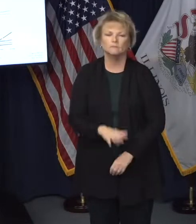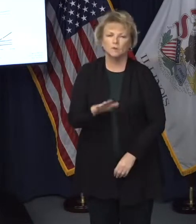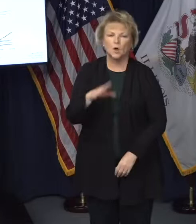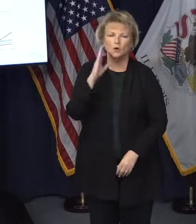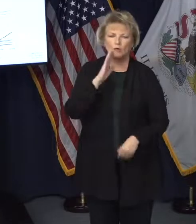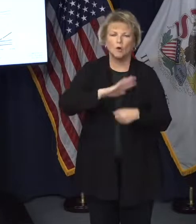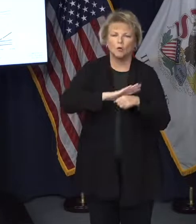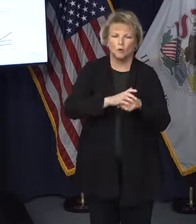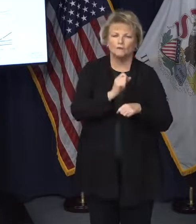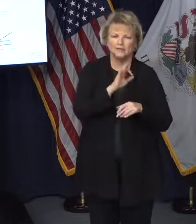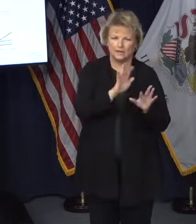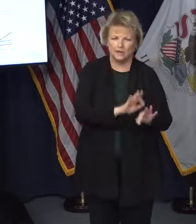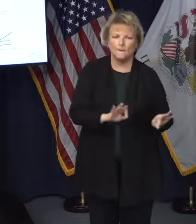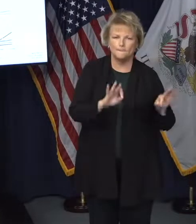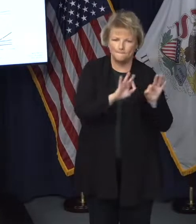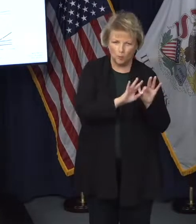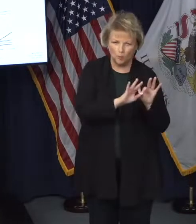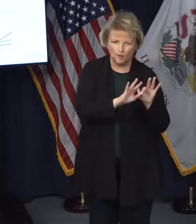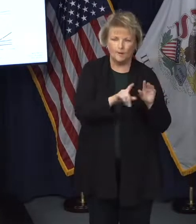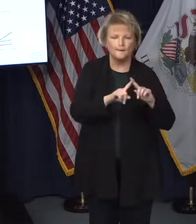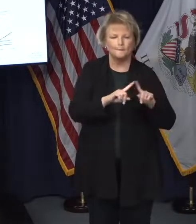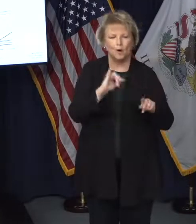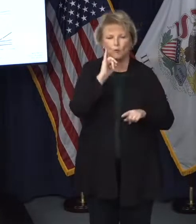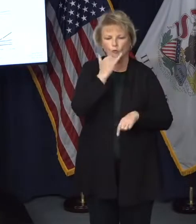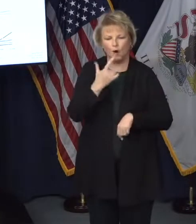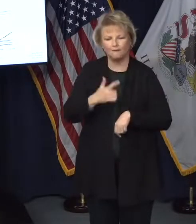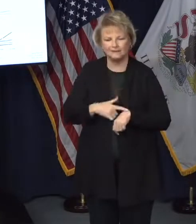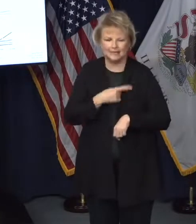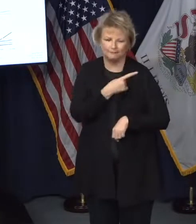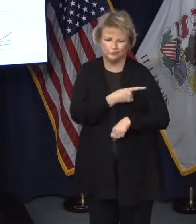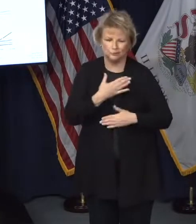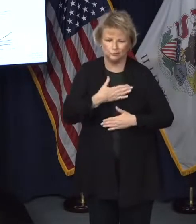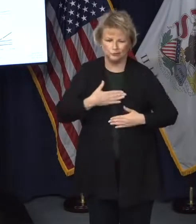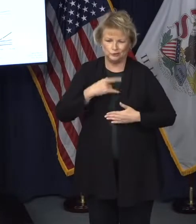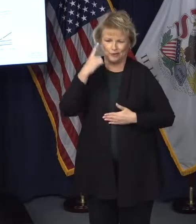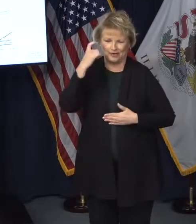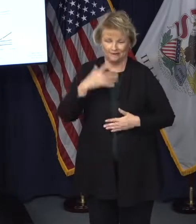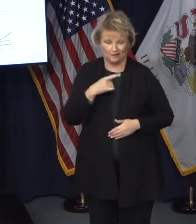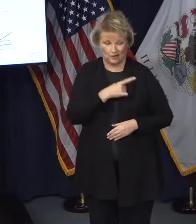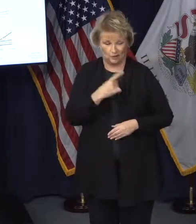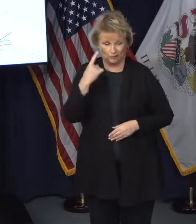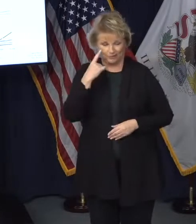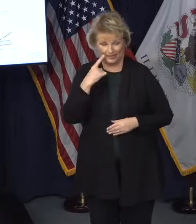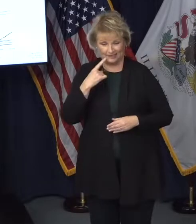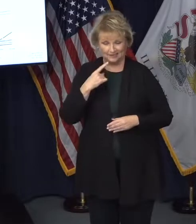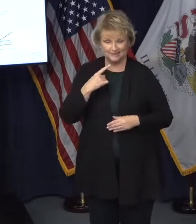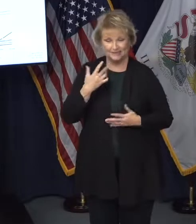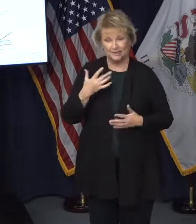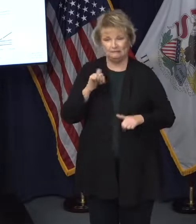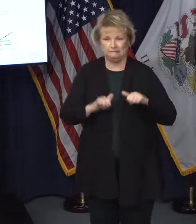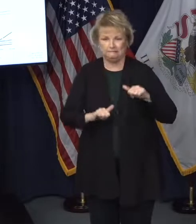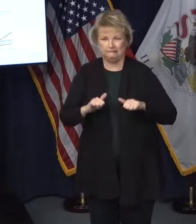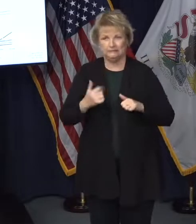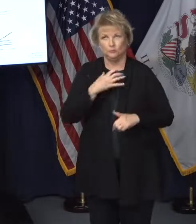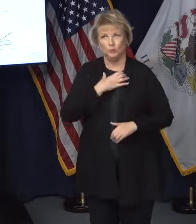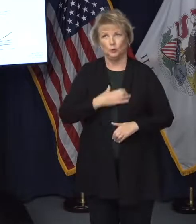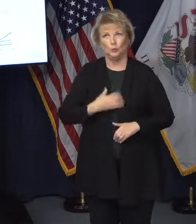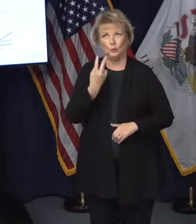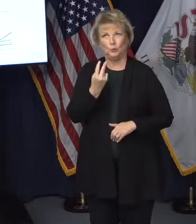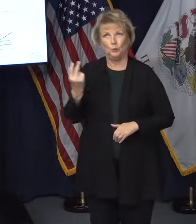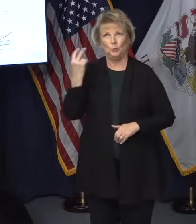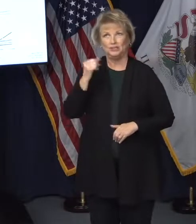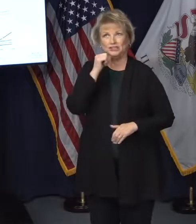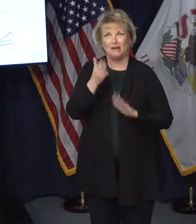of COVID, but this is certainly no time to enjoy being governor. Any second thoughts about the job, second term, et cetera? How are you holding